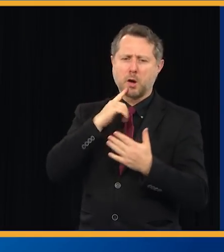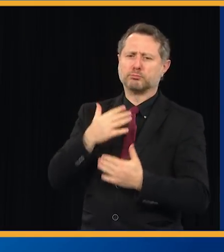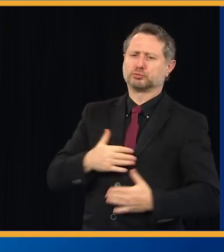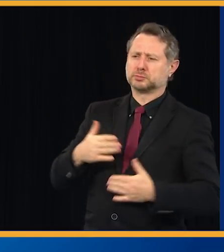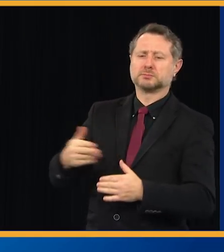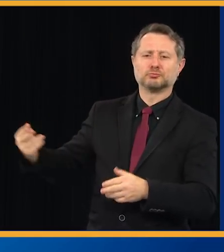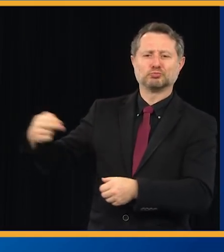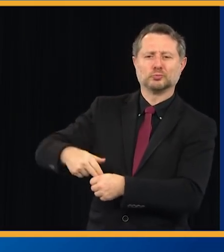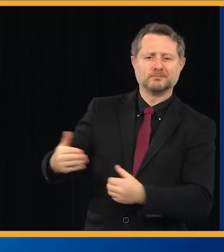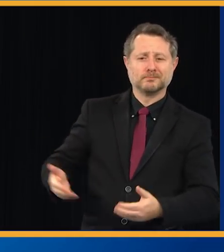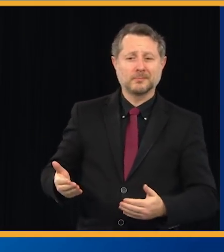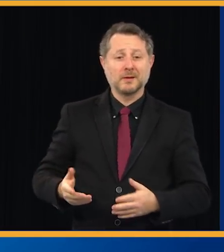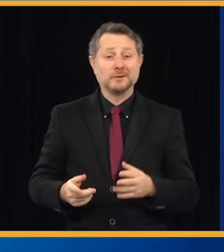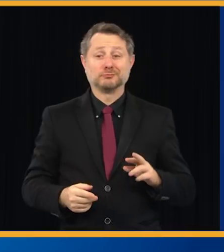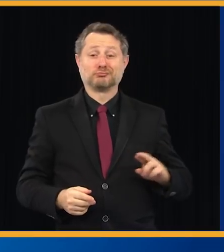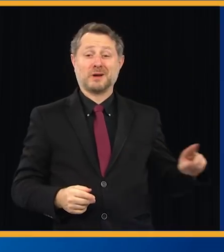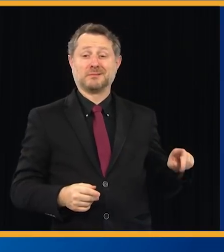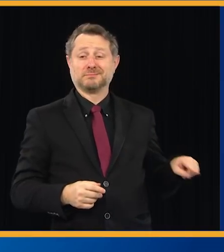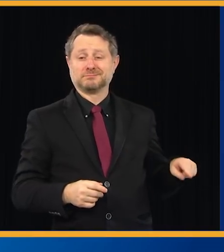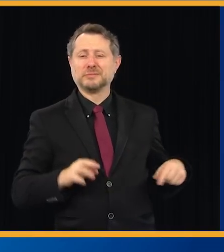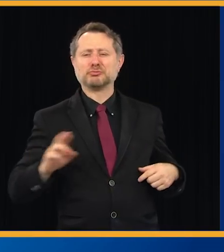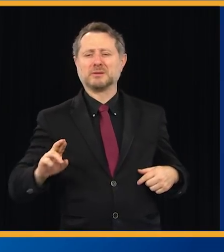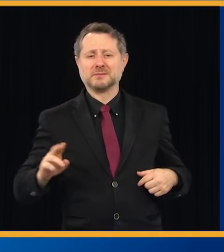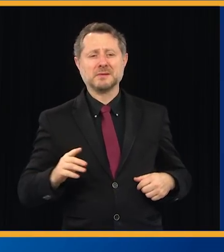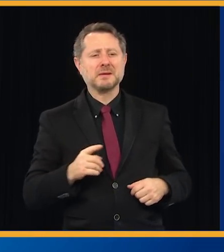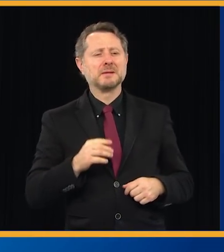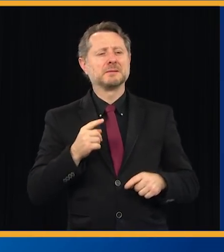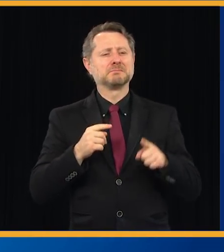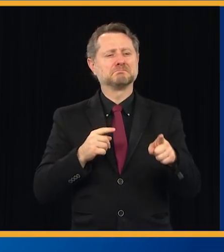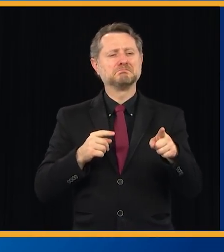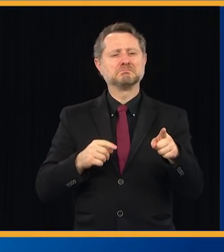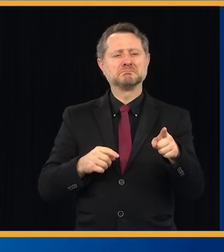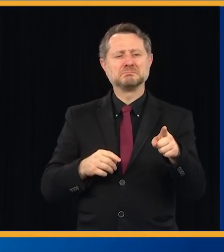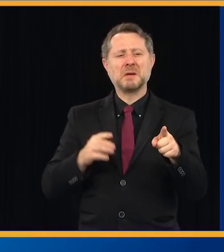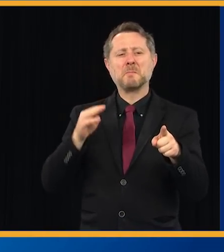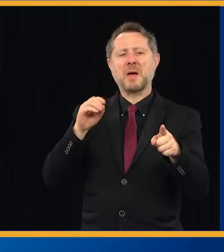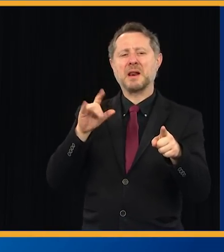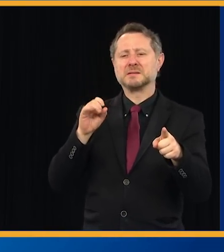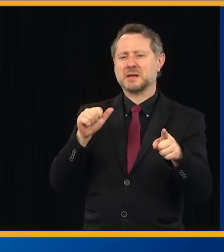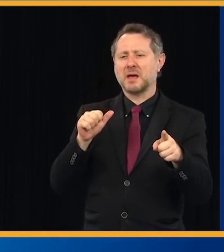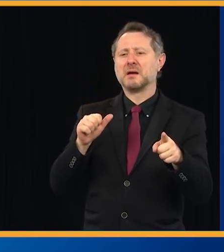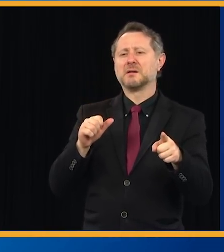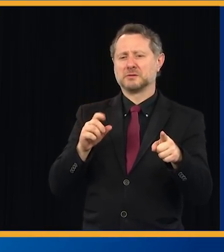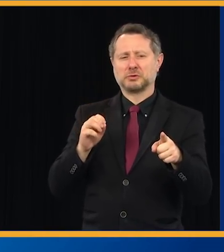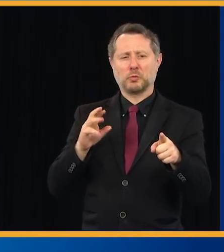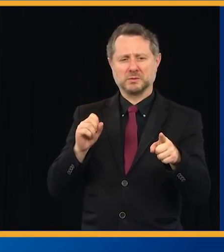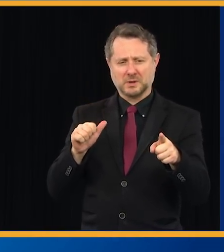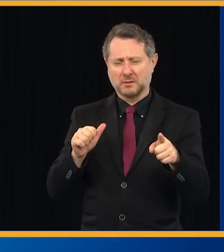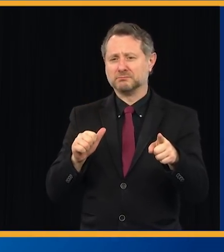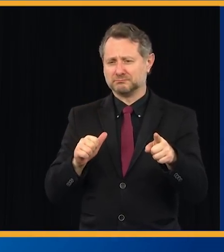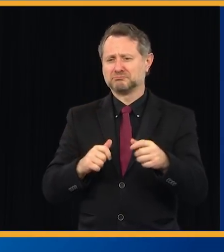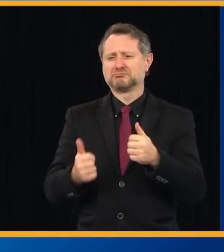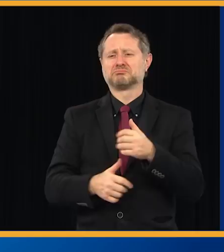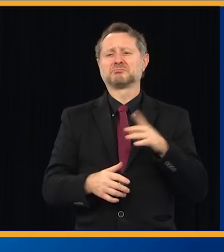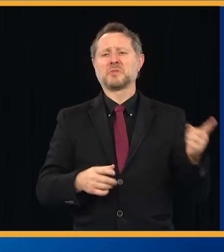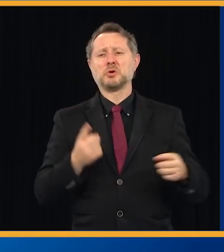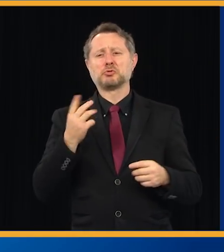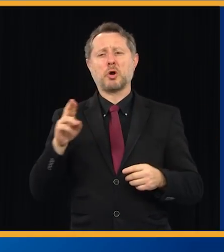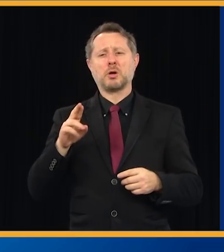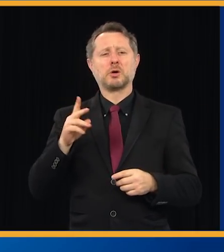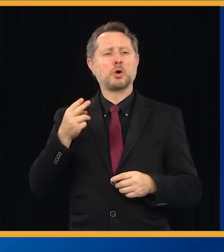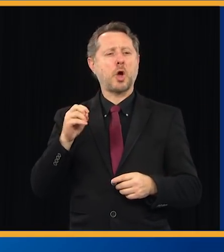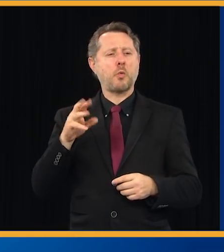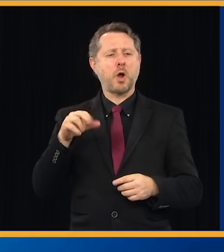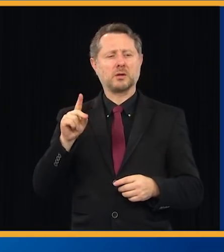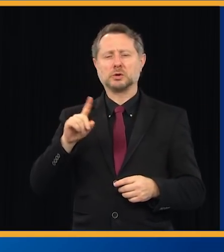DeRosa, Secretary to the Governor, and to her right, Dr. Howard Zucker, who you all know, who's our Commissioner of Health, who's been doing a